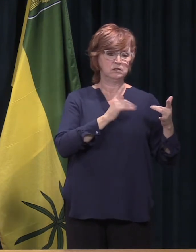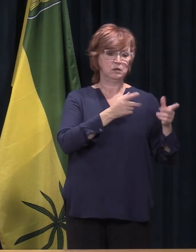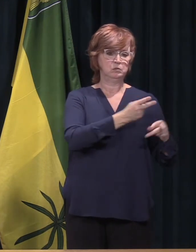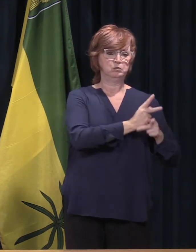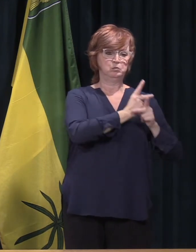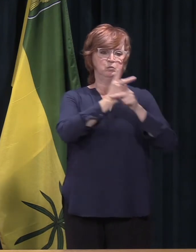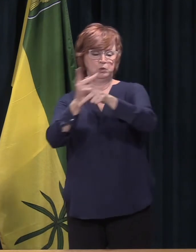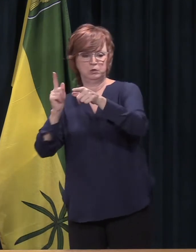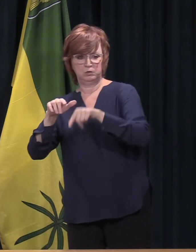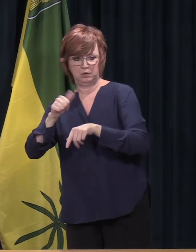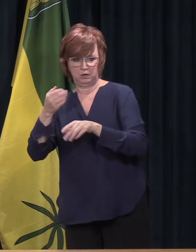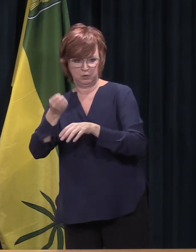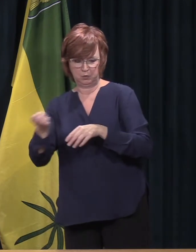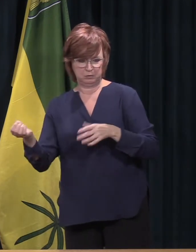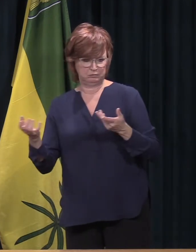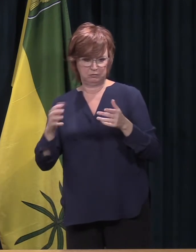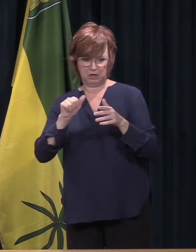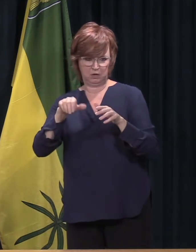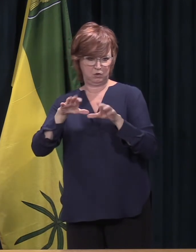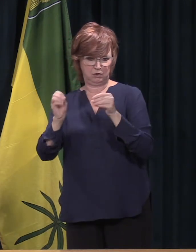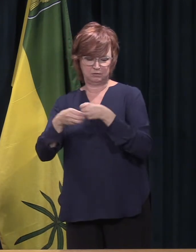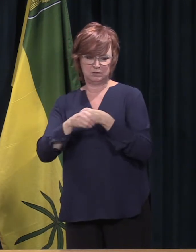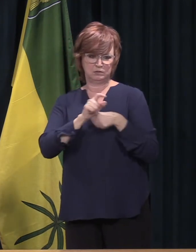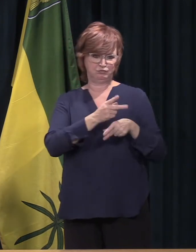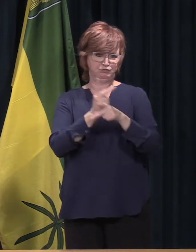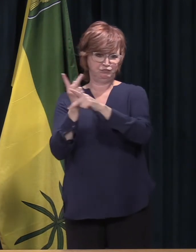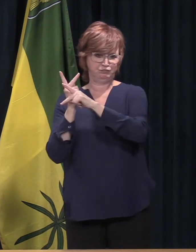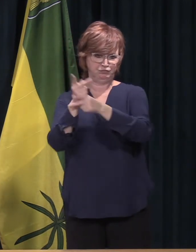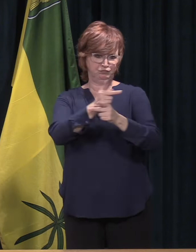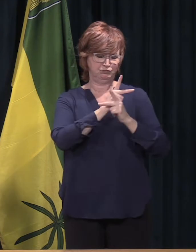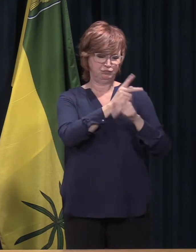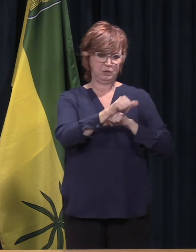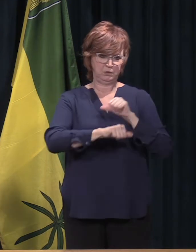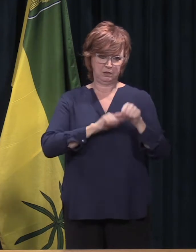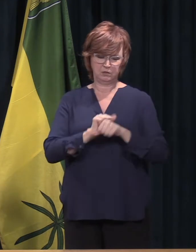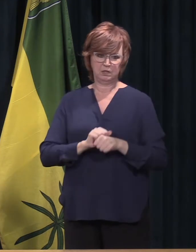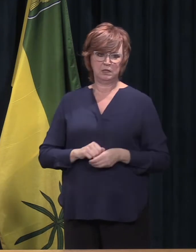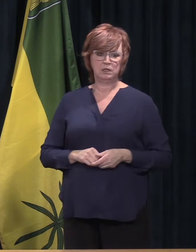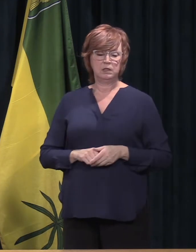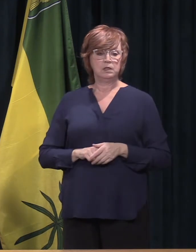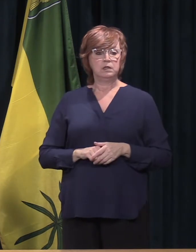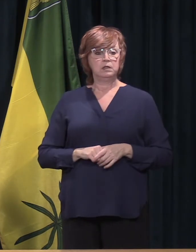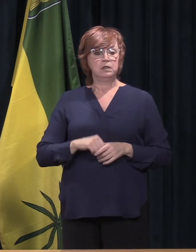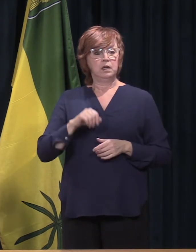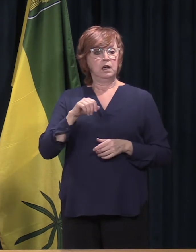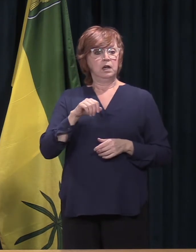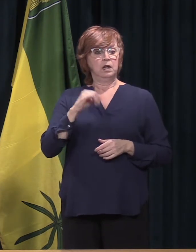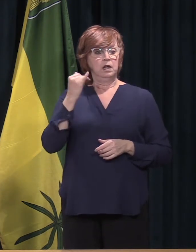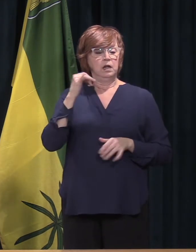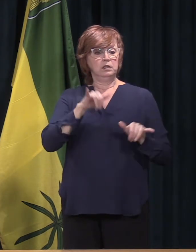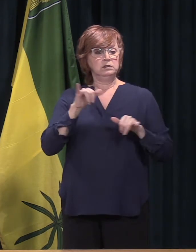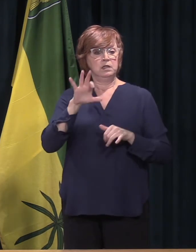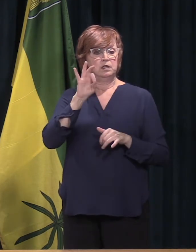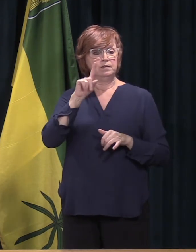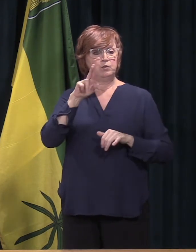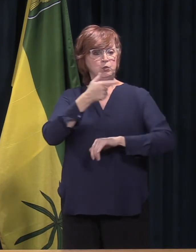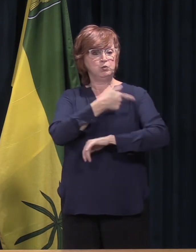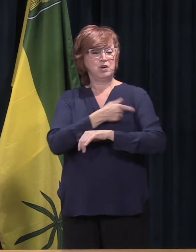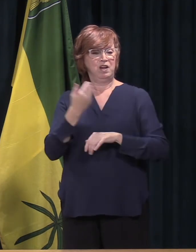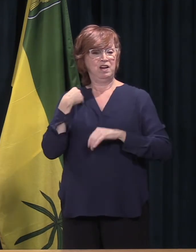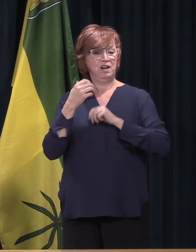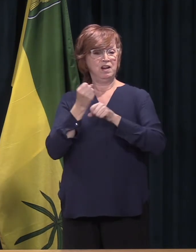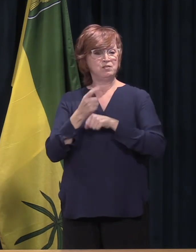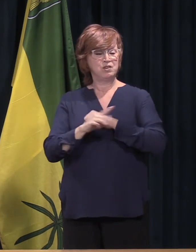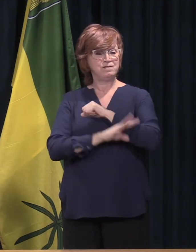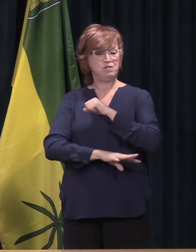flu vaccine out everywhere. There's a whole distribution. So at this point, things are going well. But I can foresee that